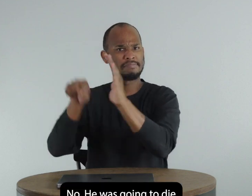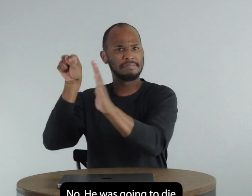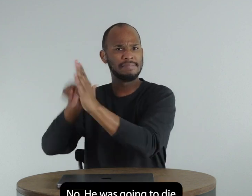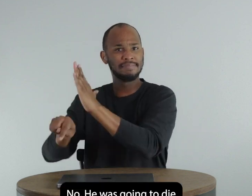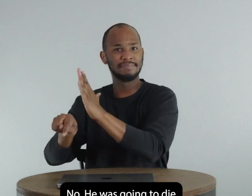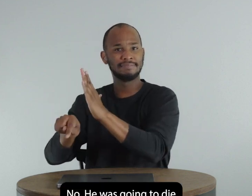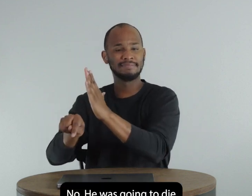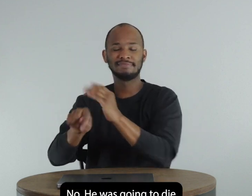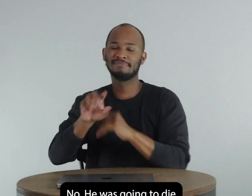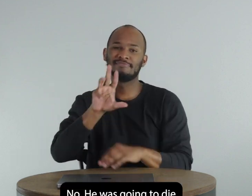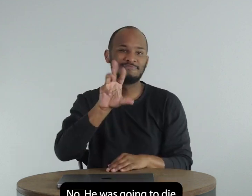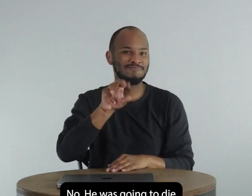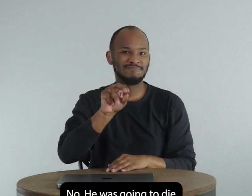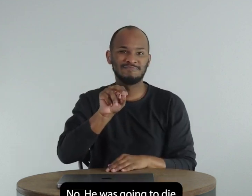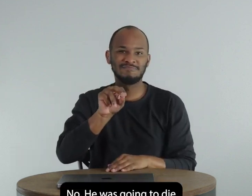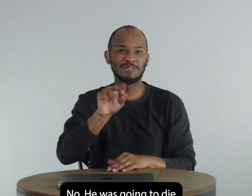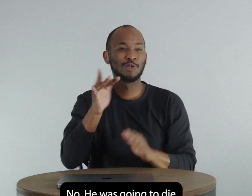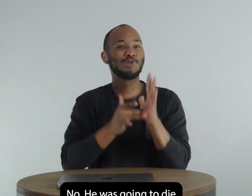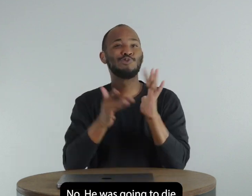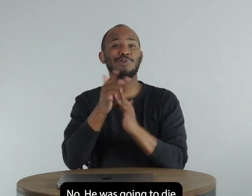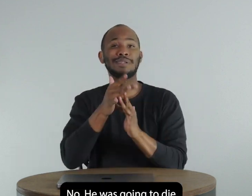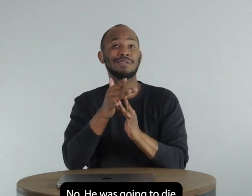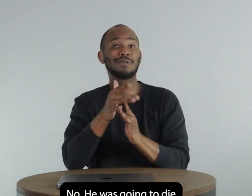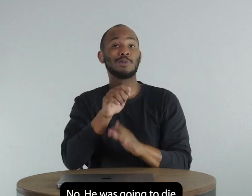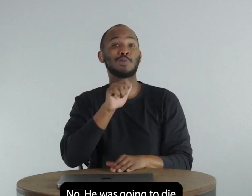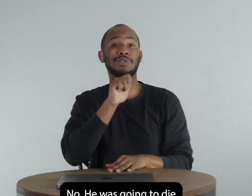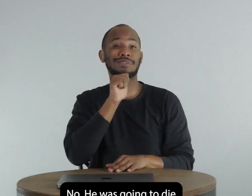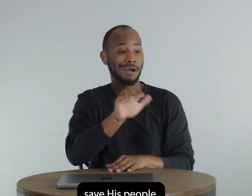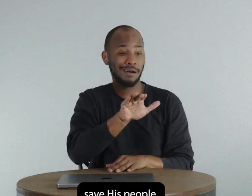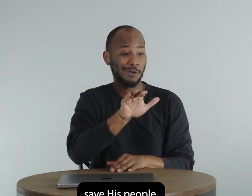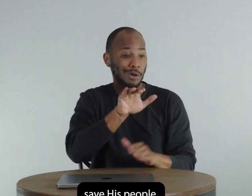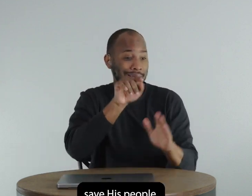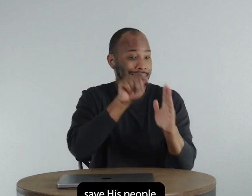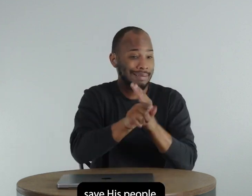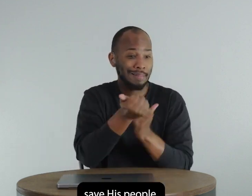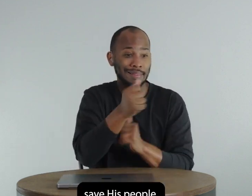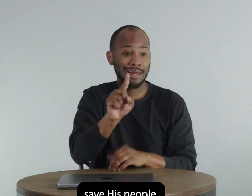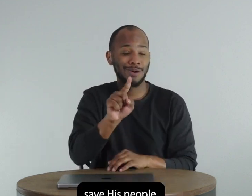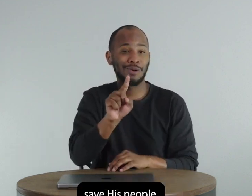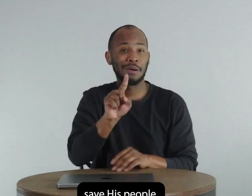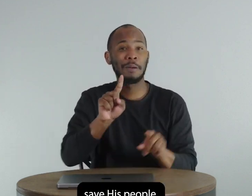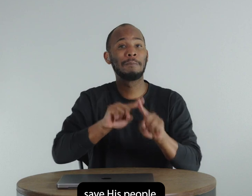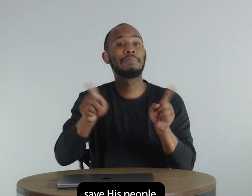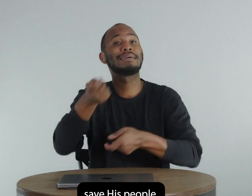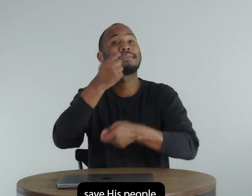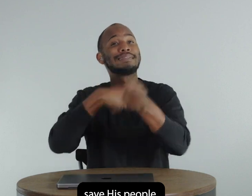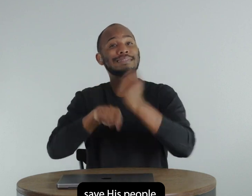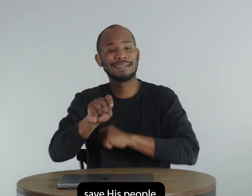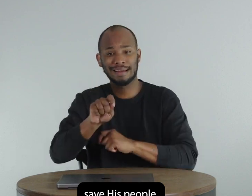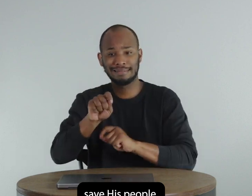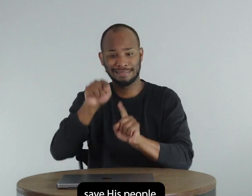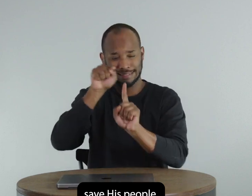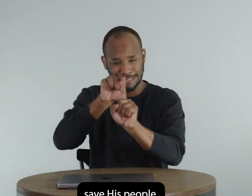No. Jesus was going to die to save his people.